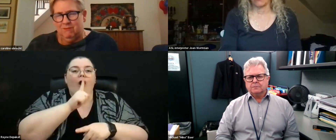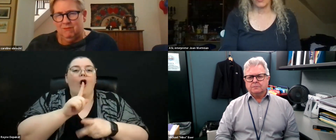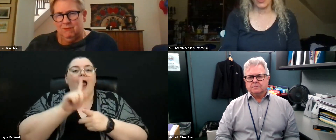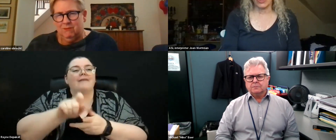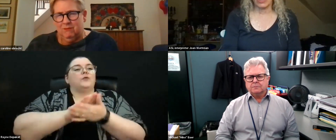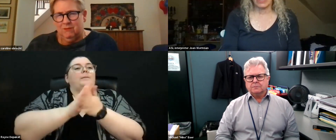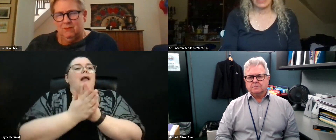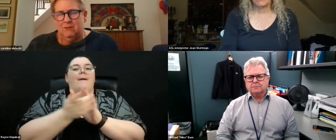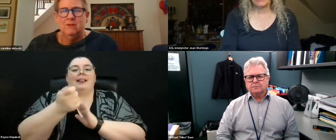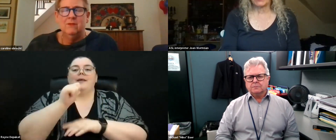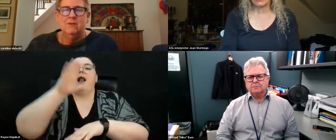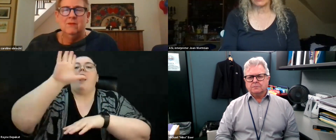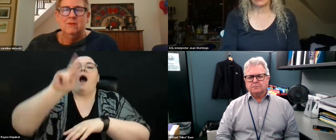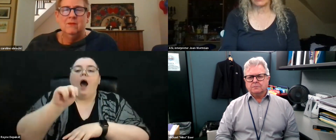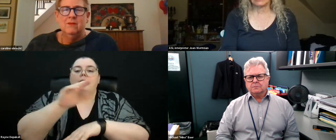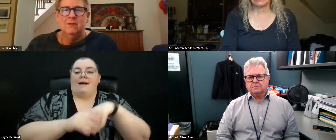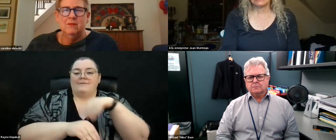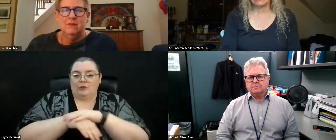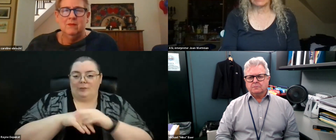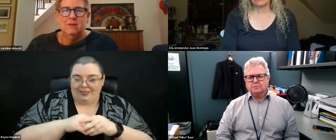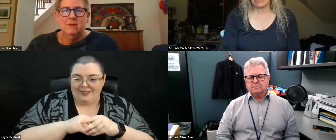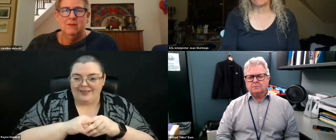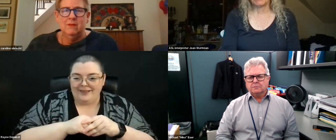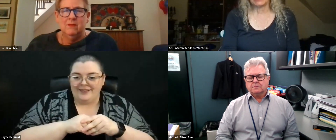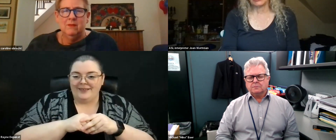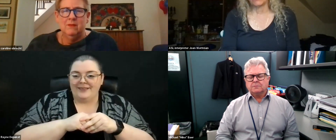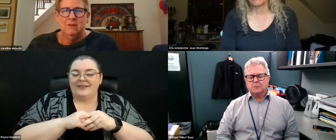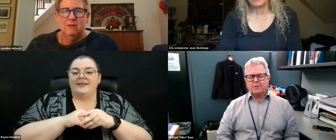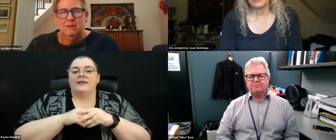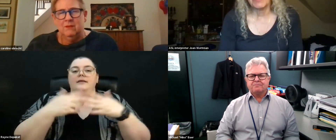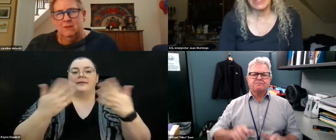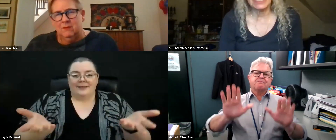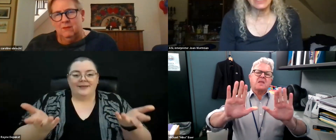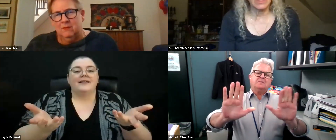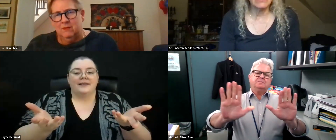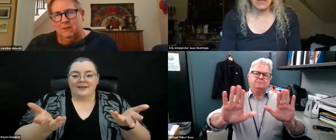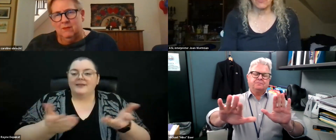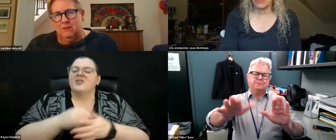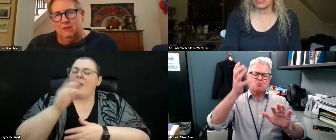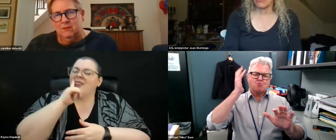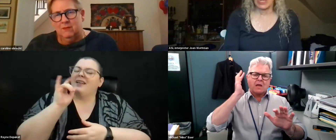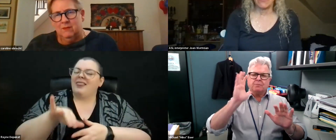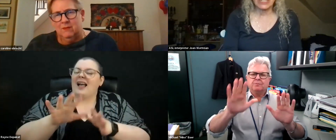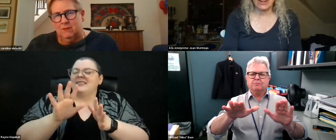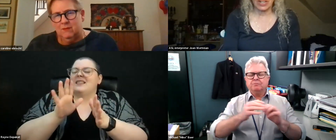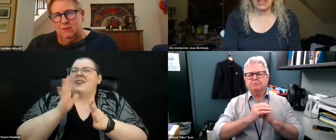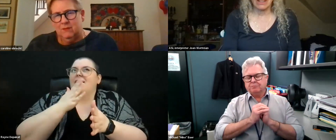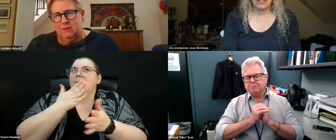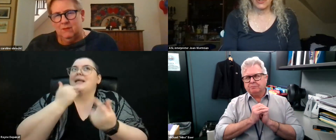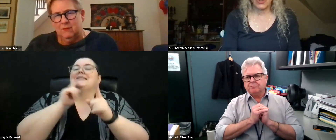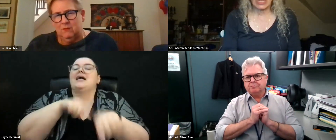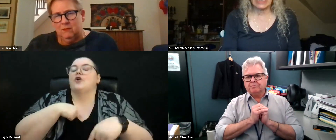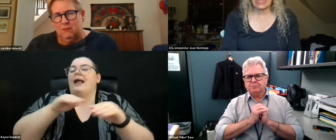and our role. People need to people are becoming a little uncomfortable if we're